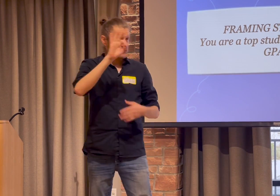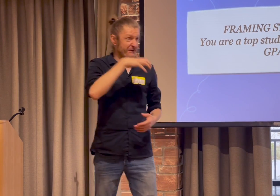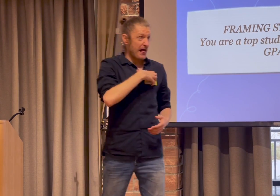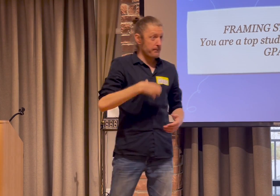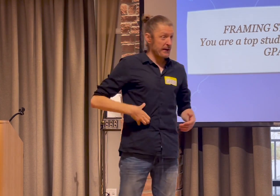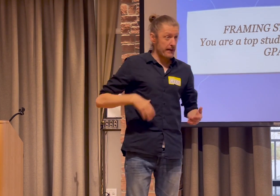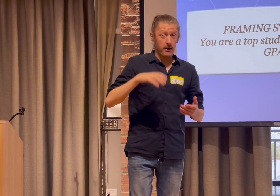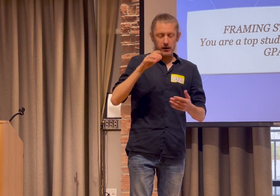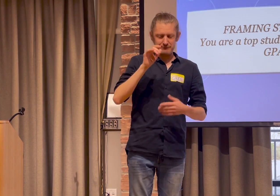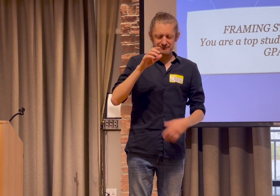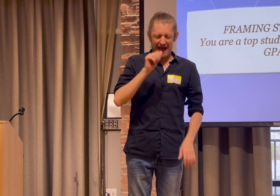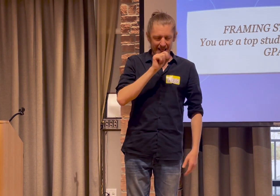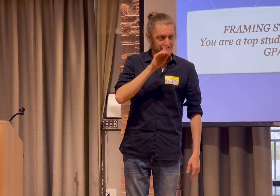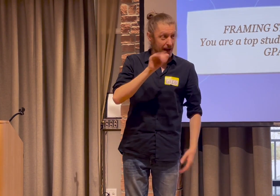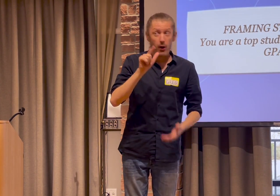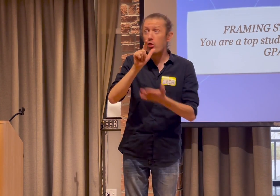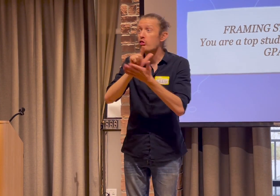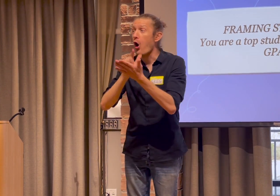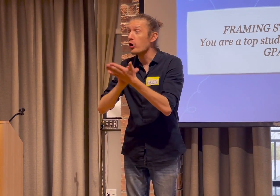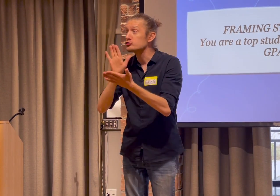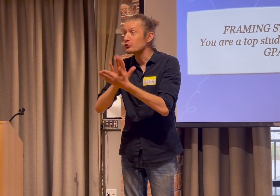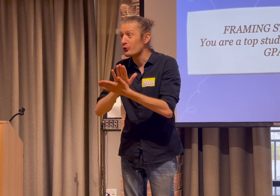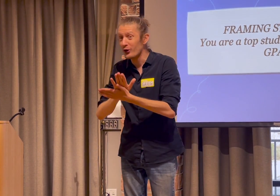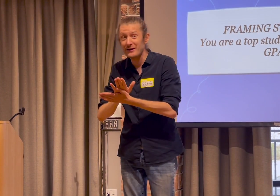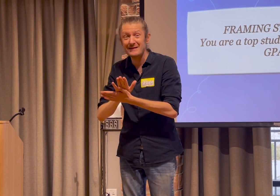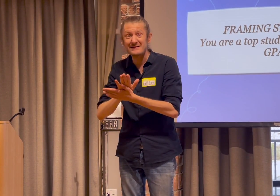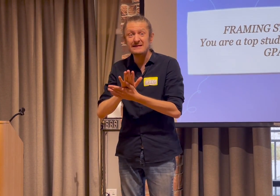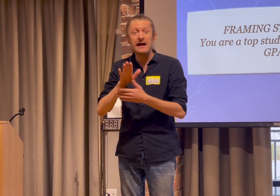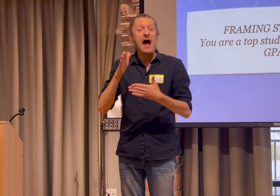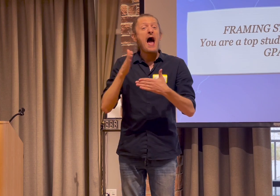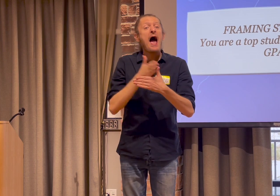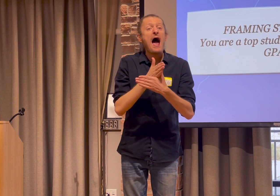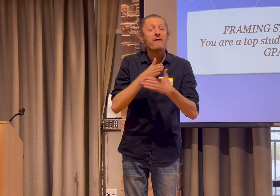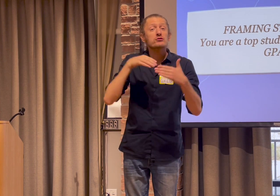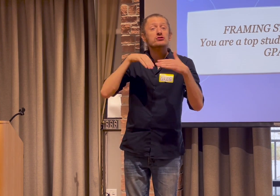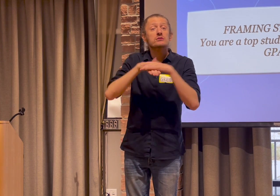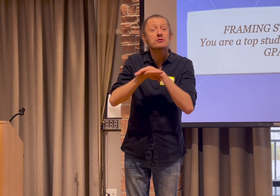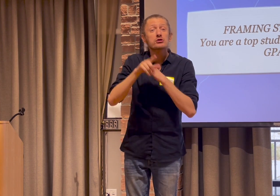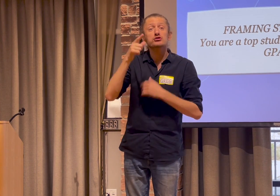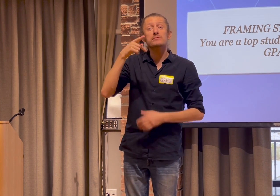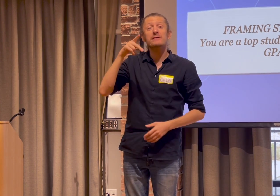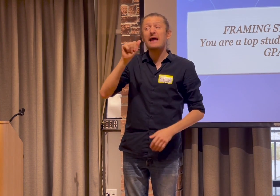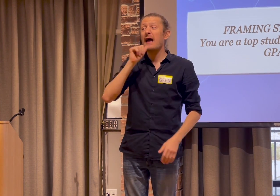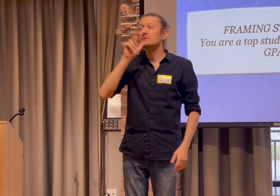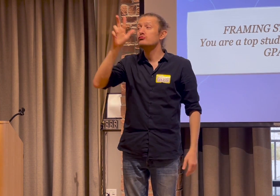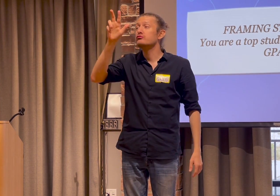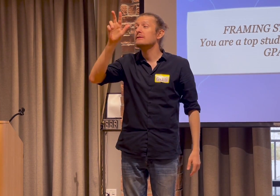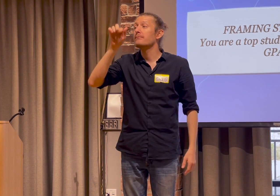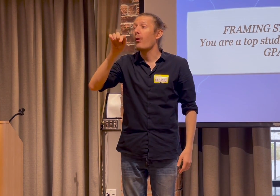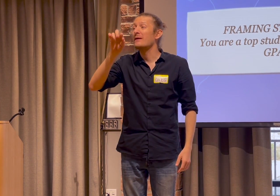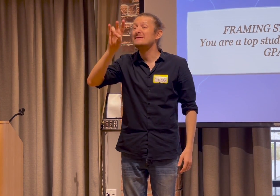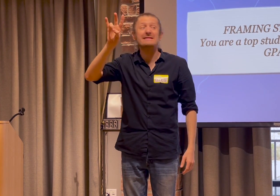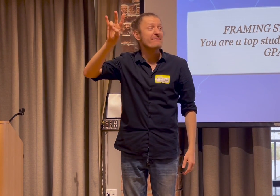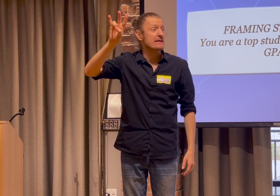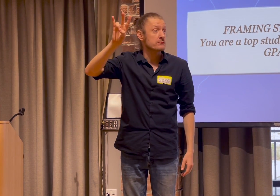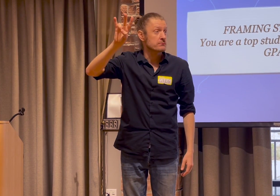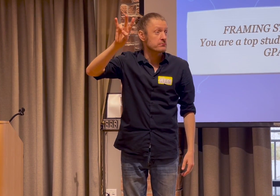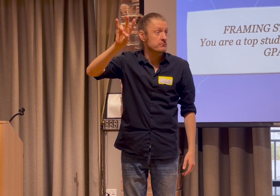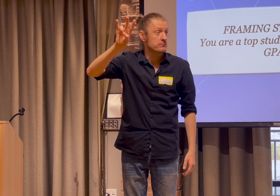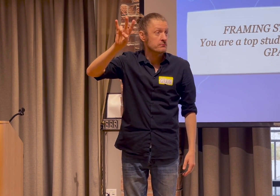maybe you're at University of Alabama, for example, not Harvard, not Berkeley, but you want to go to law school, the